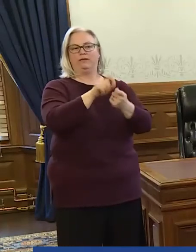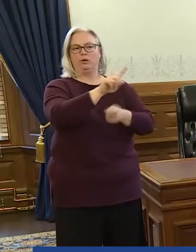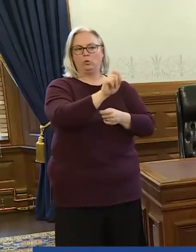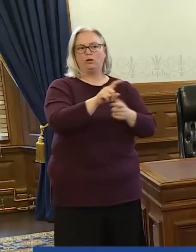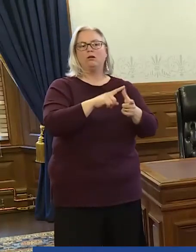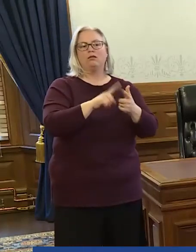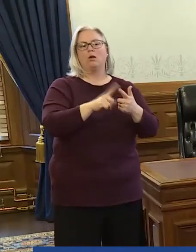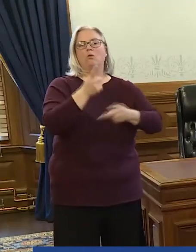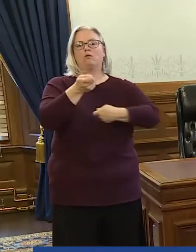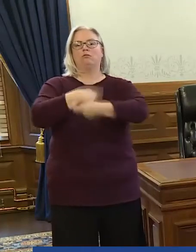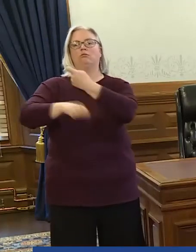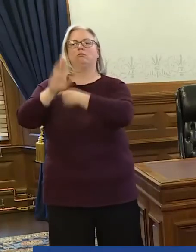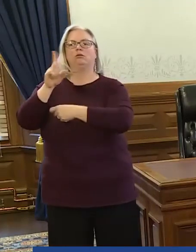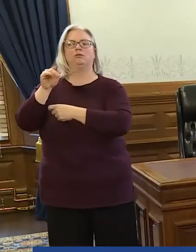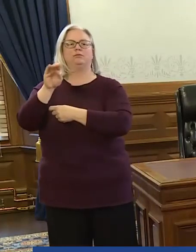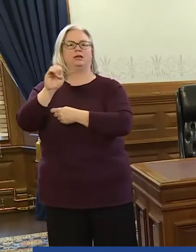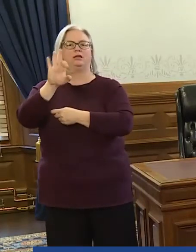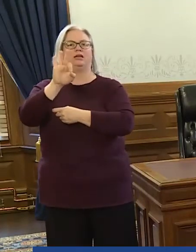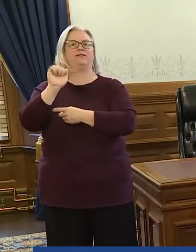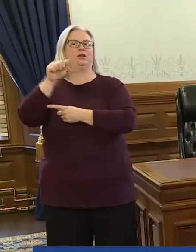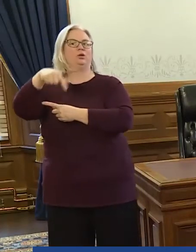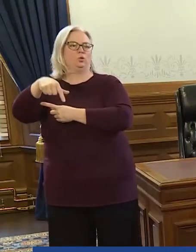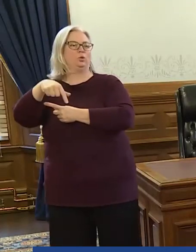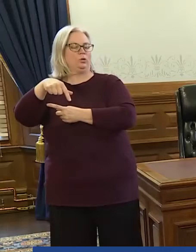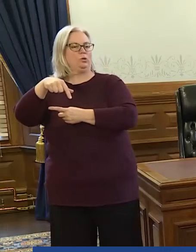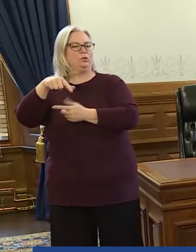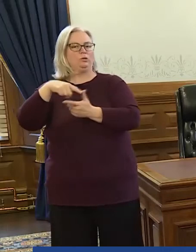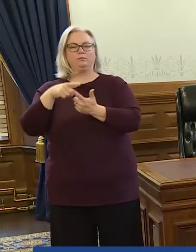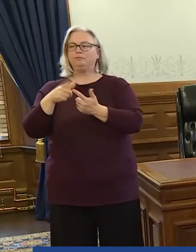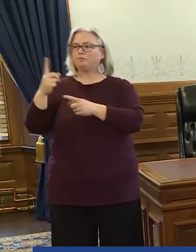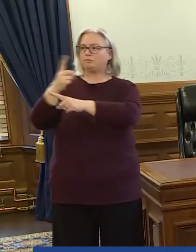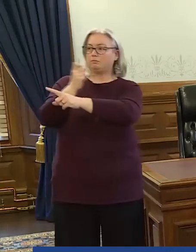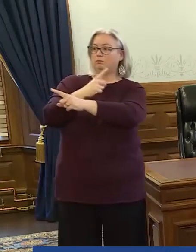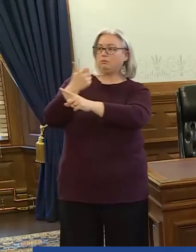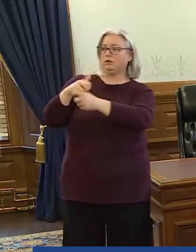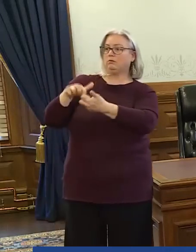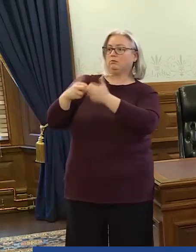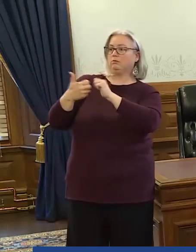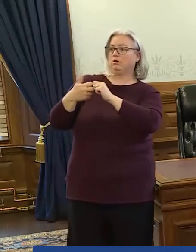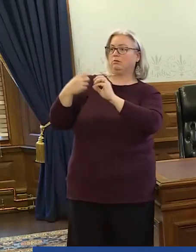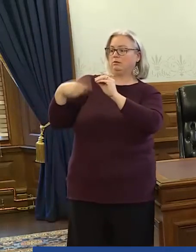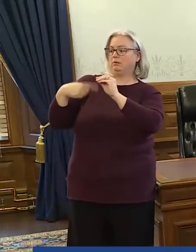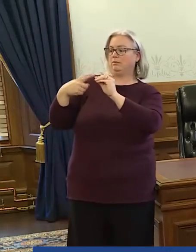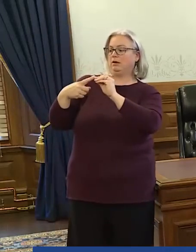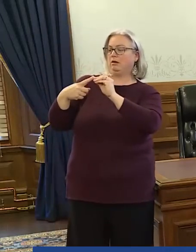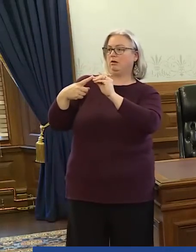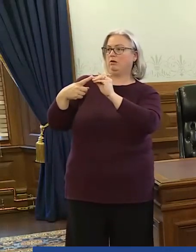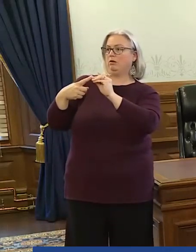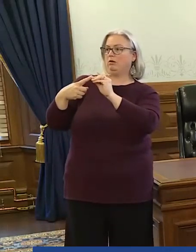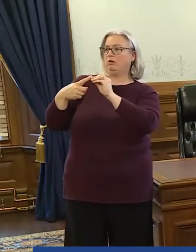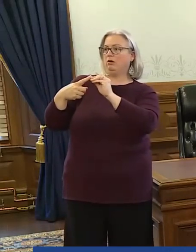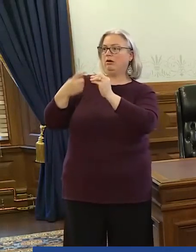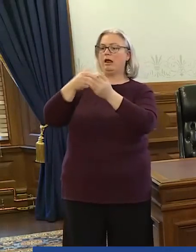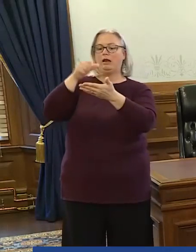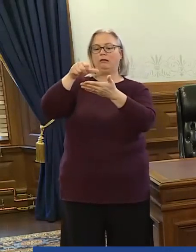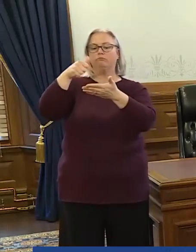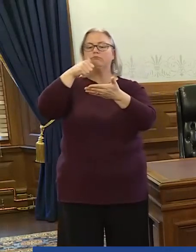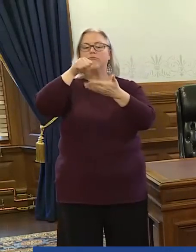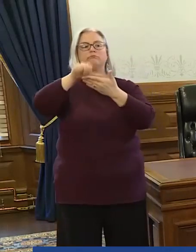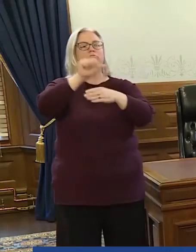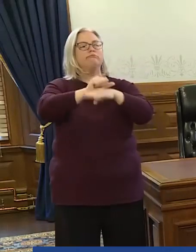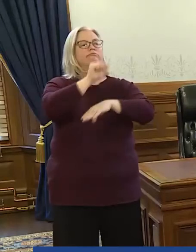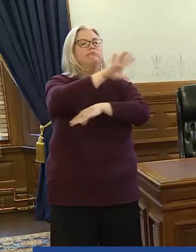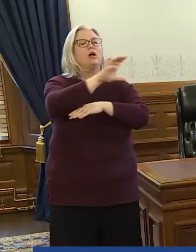then update the frequently asked questions so that we'll be answering those online. Letters of non-compliance or anything,